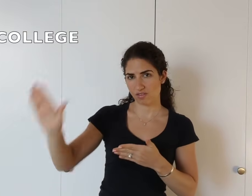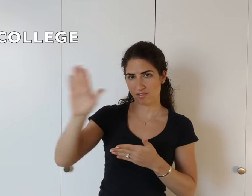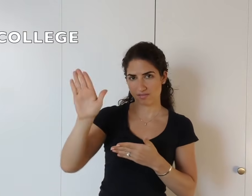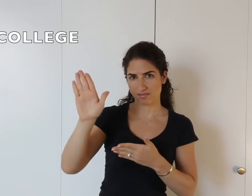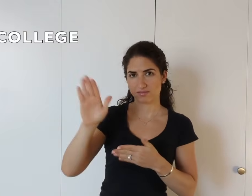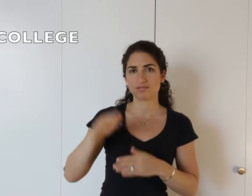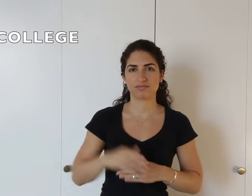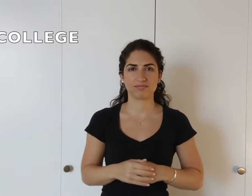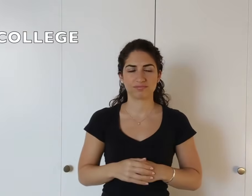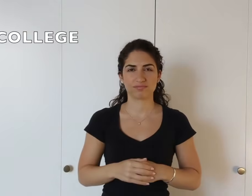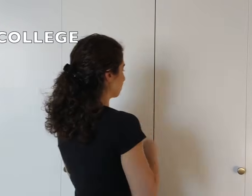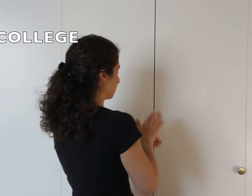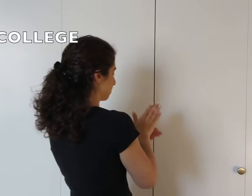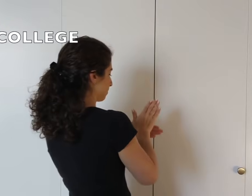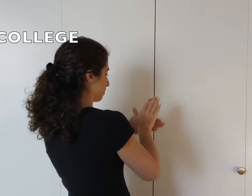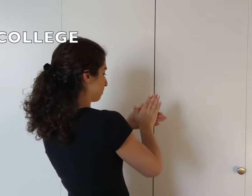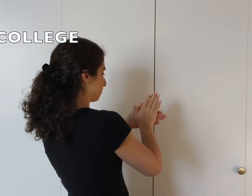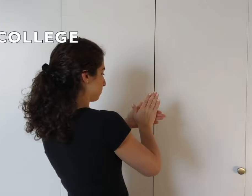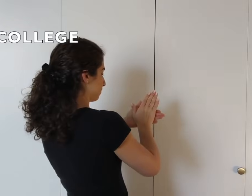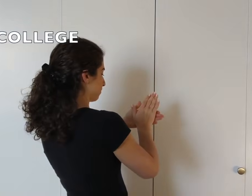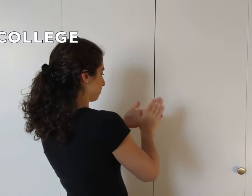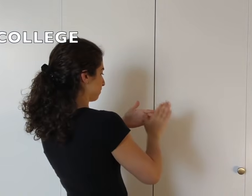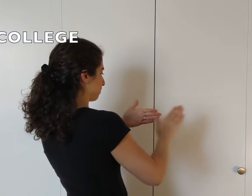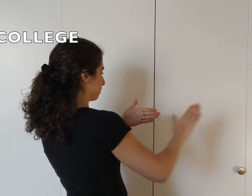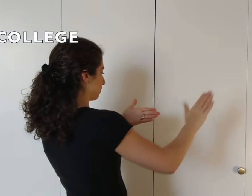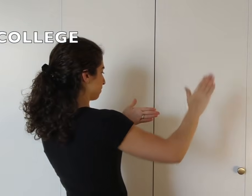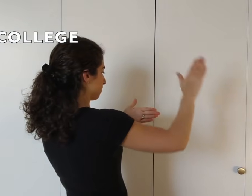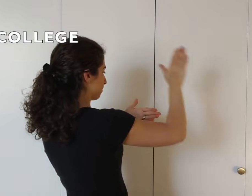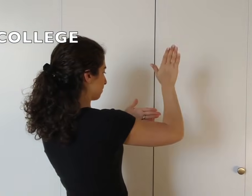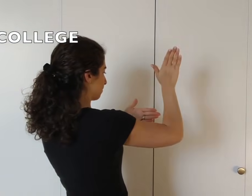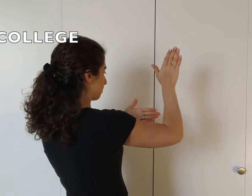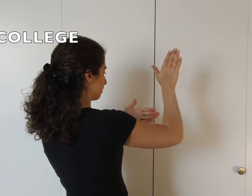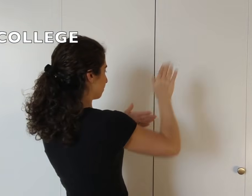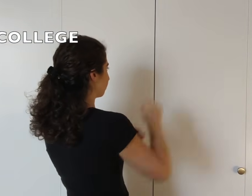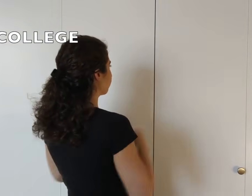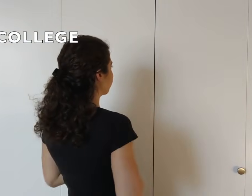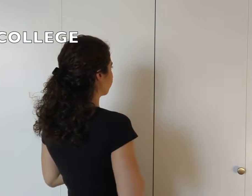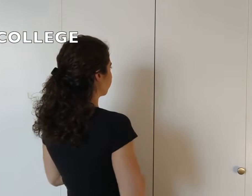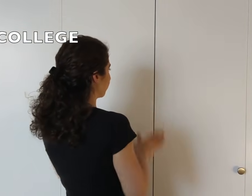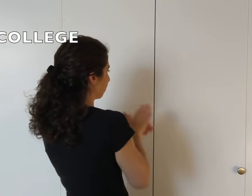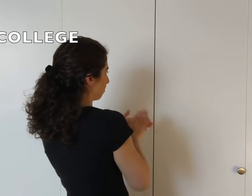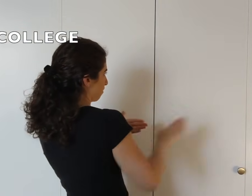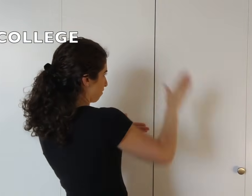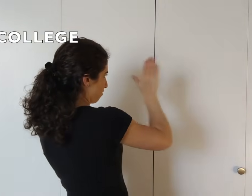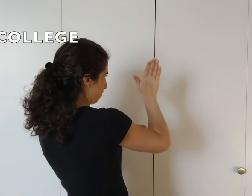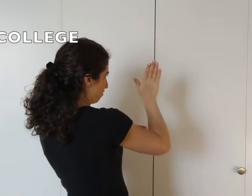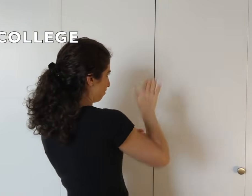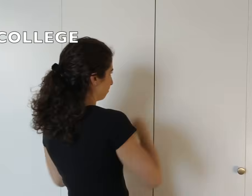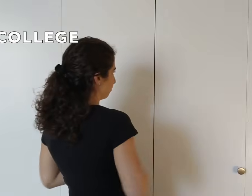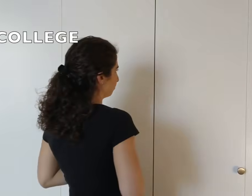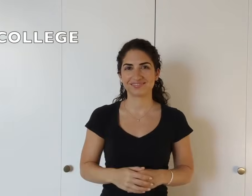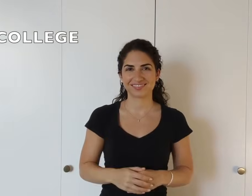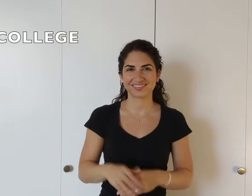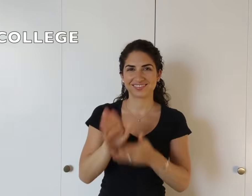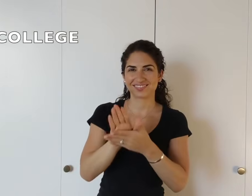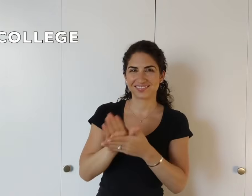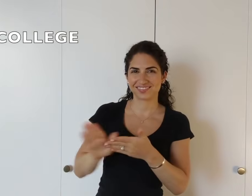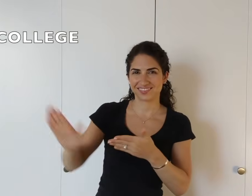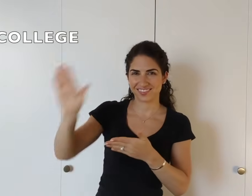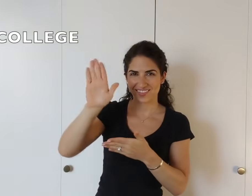away from you, college. So copy me here, college. So it goes out and up,